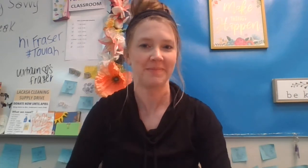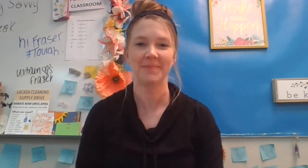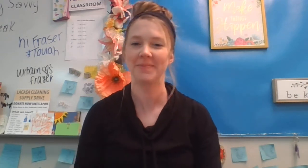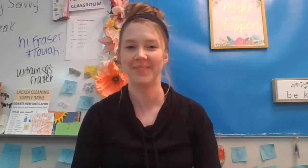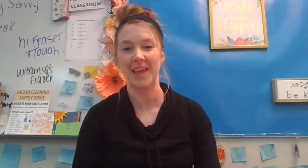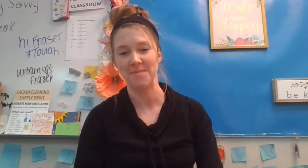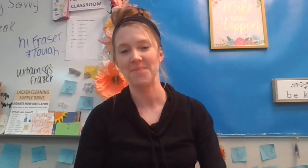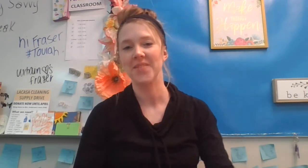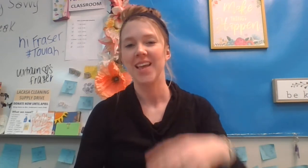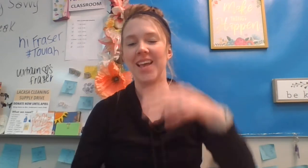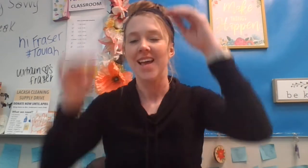Okay.